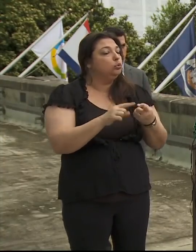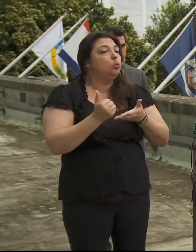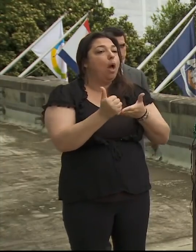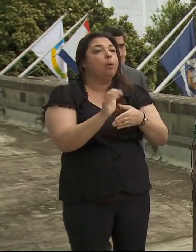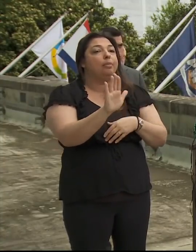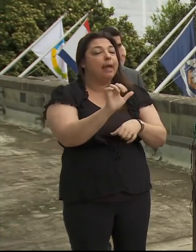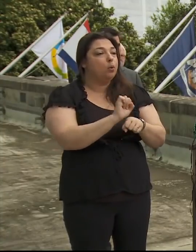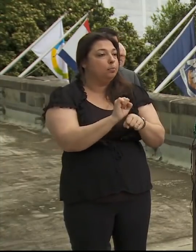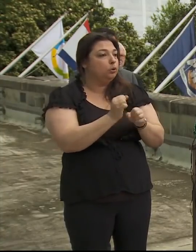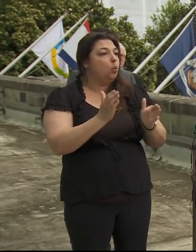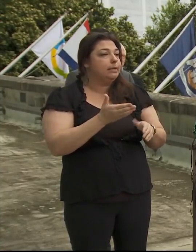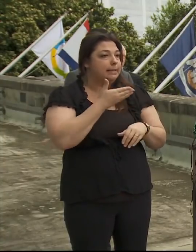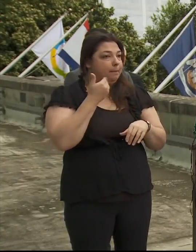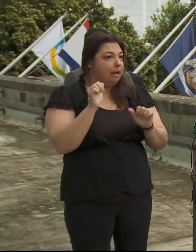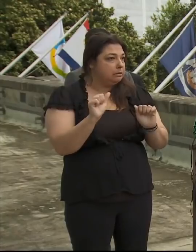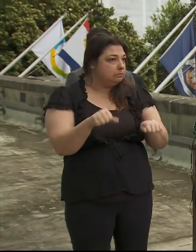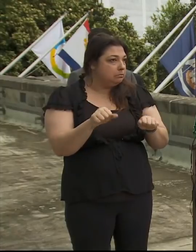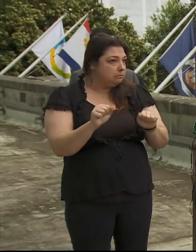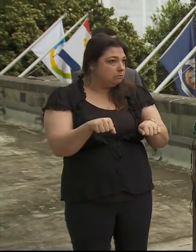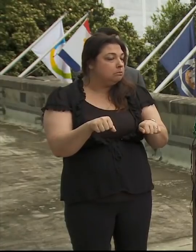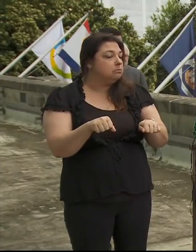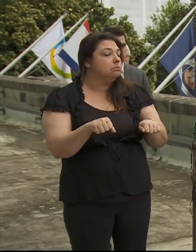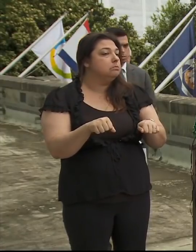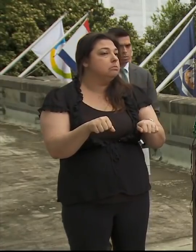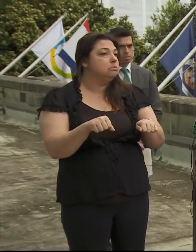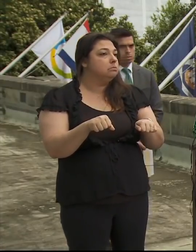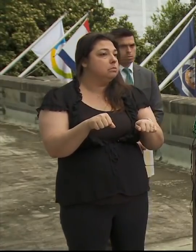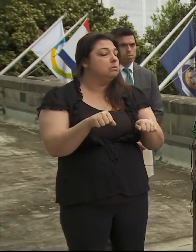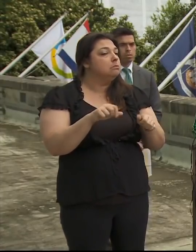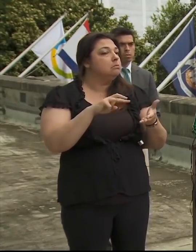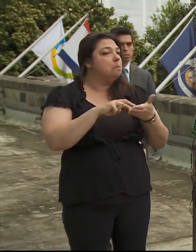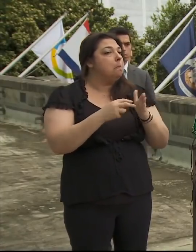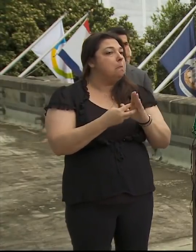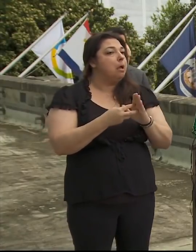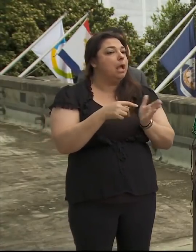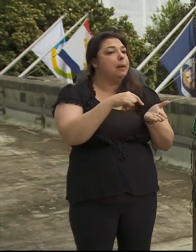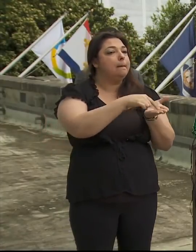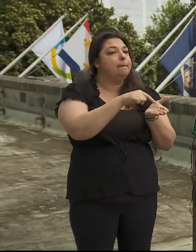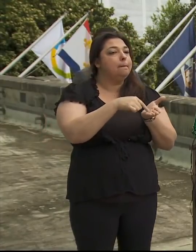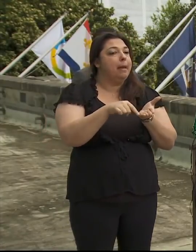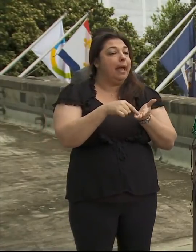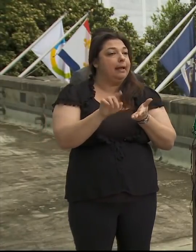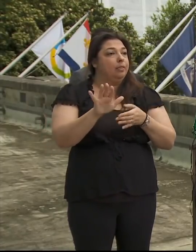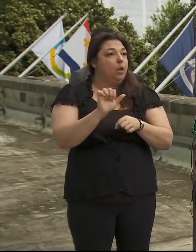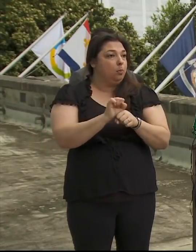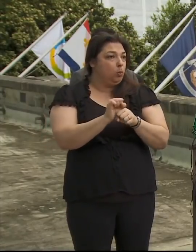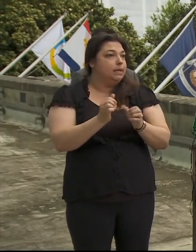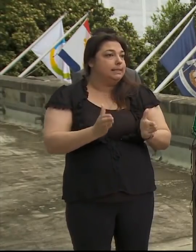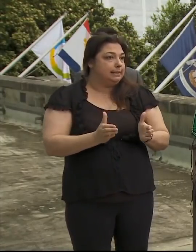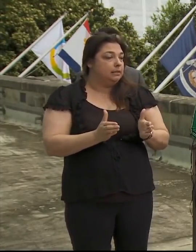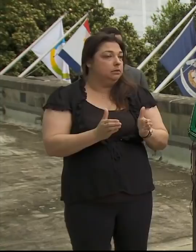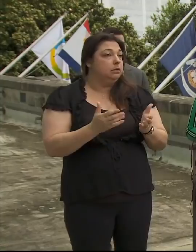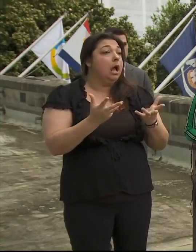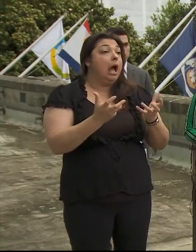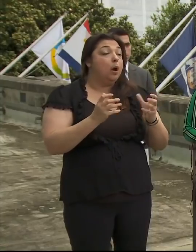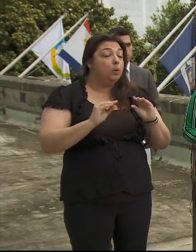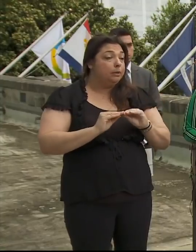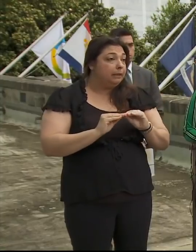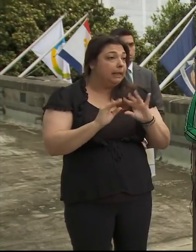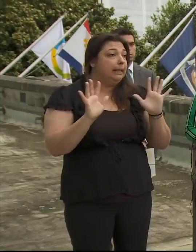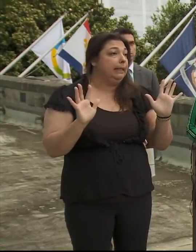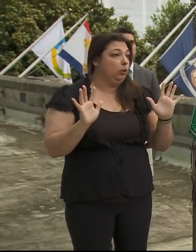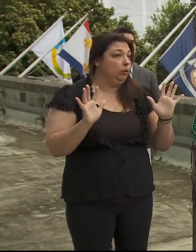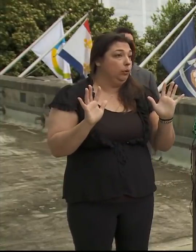their employees the best way that they can, and that means paying their employees. I want to be